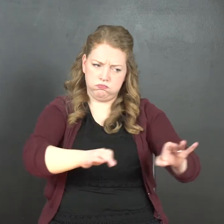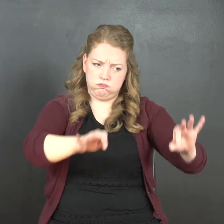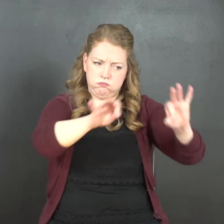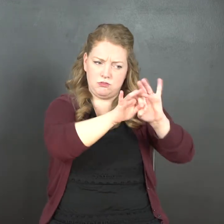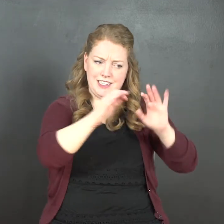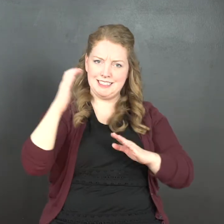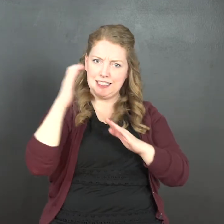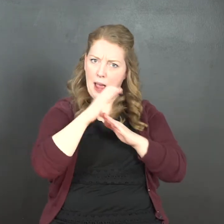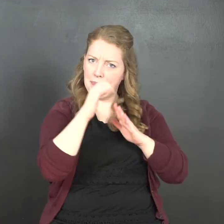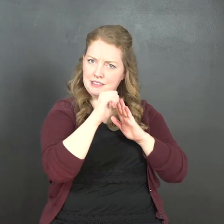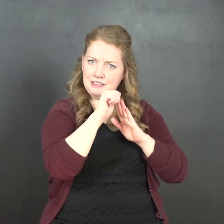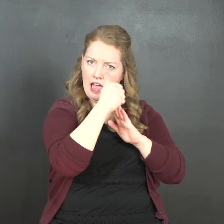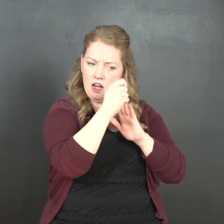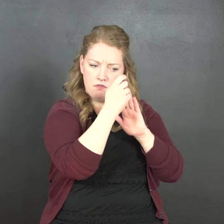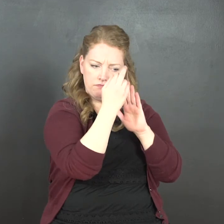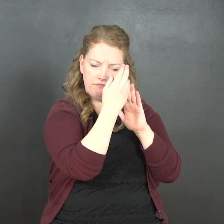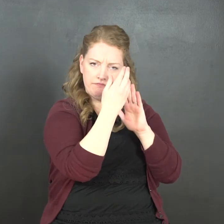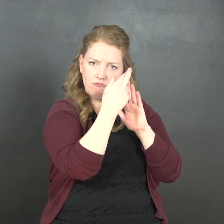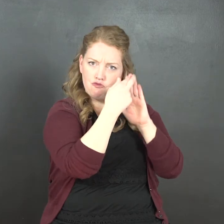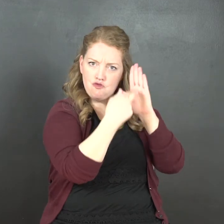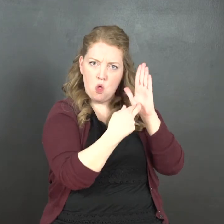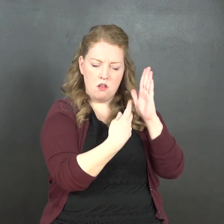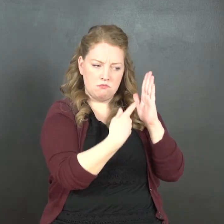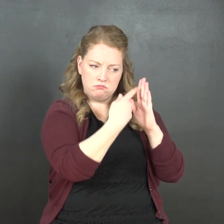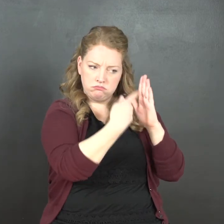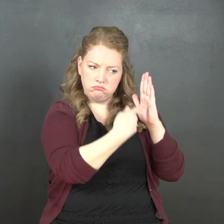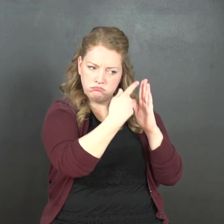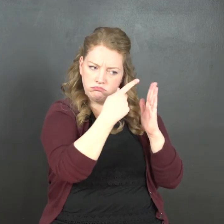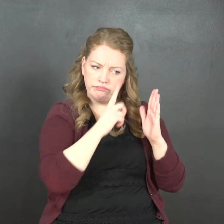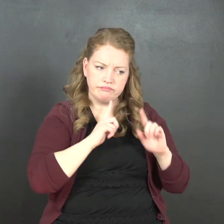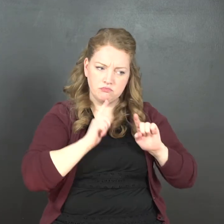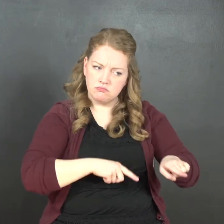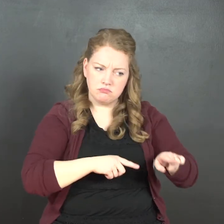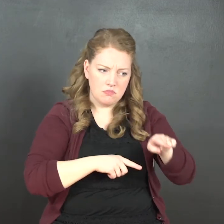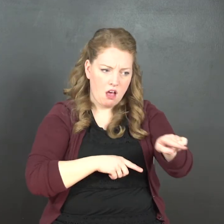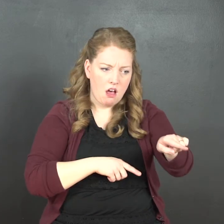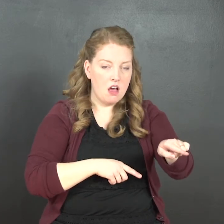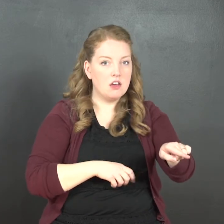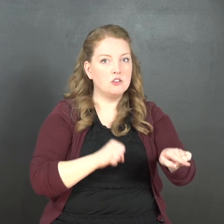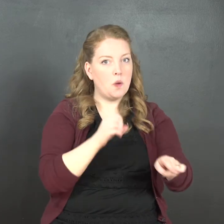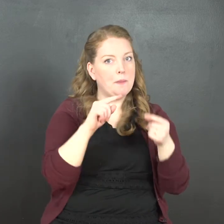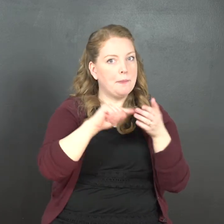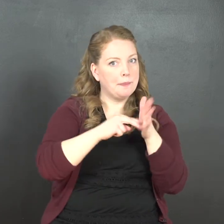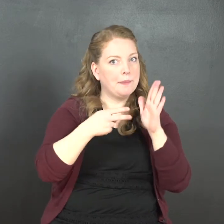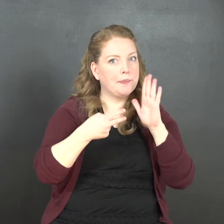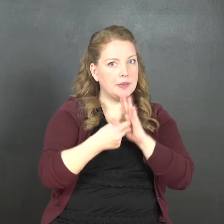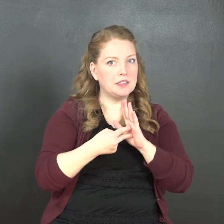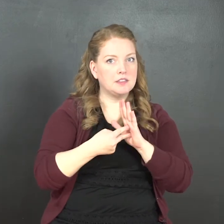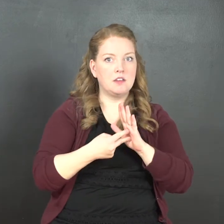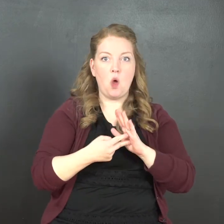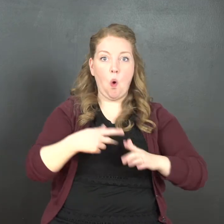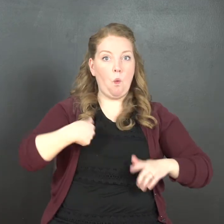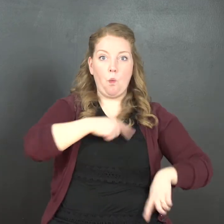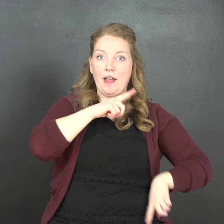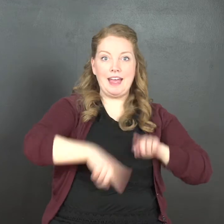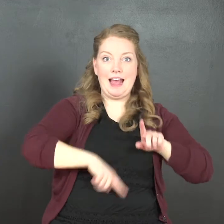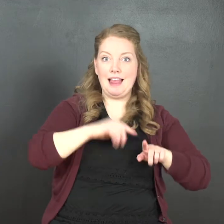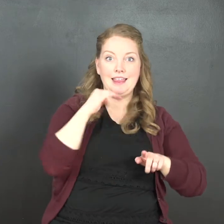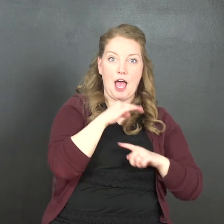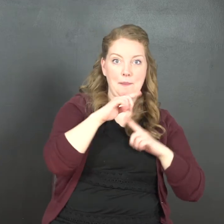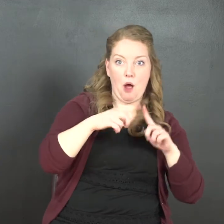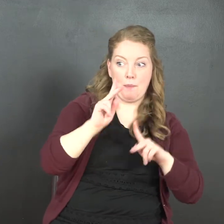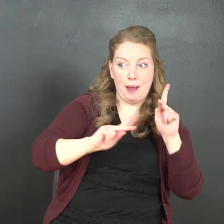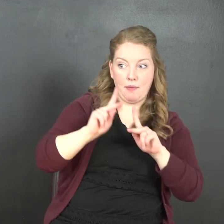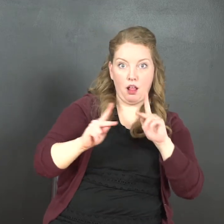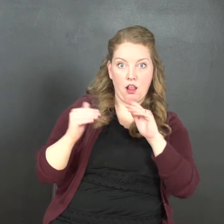then how serious would he take it if we're bearing false witness against him? So again, Paul's point is there's a lot riding on this idea